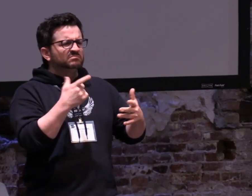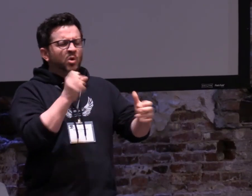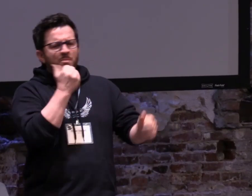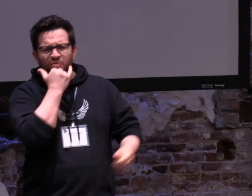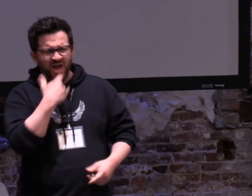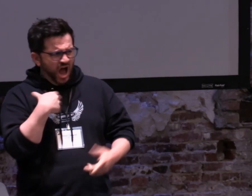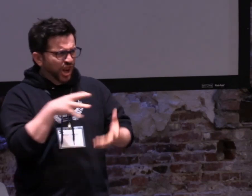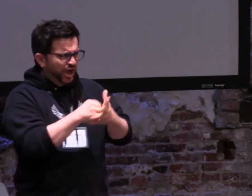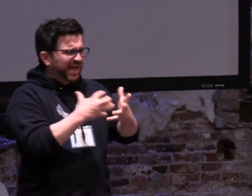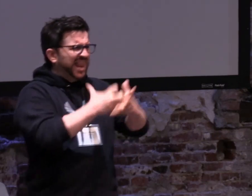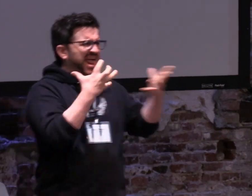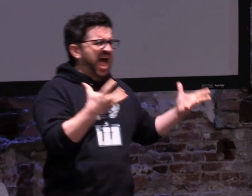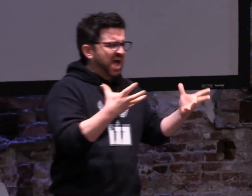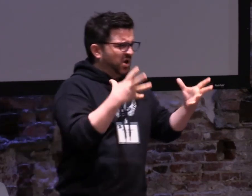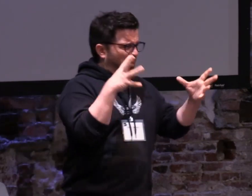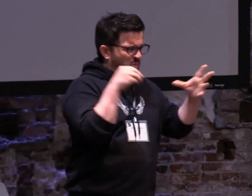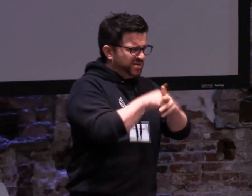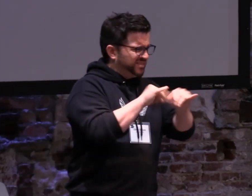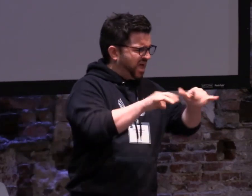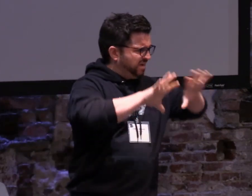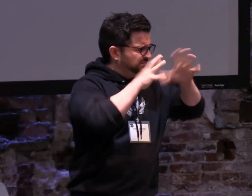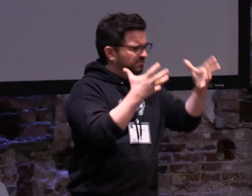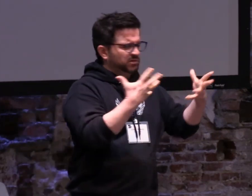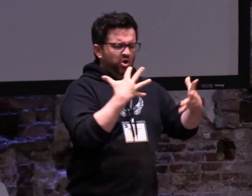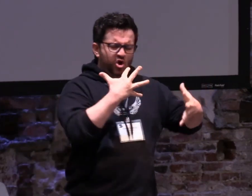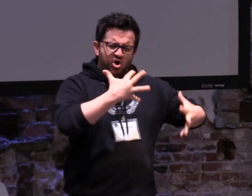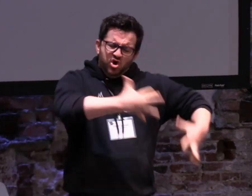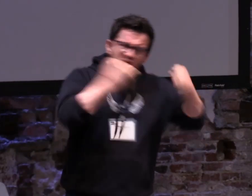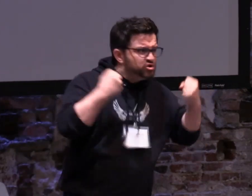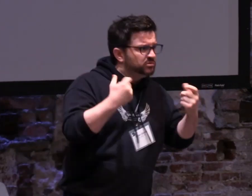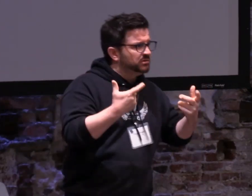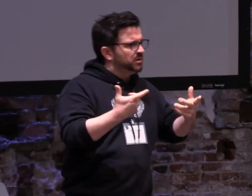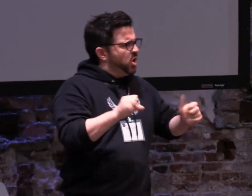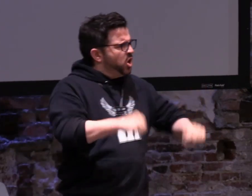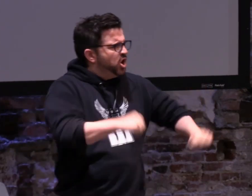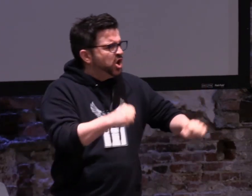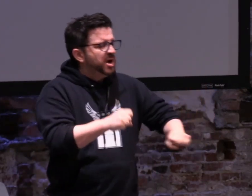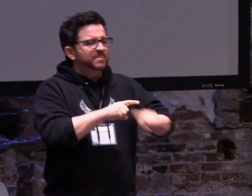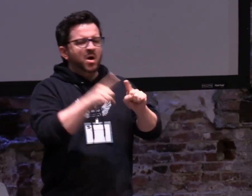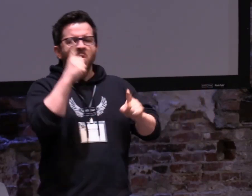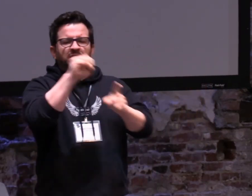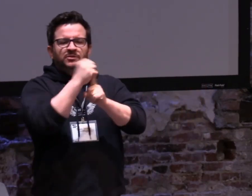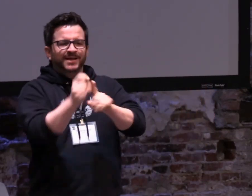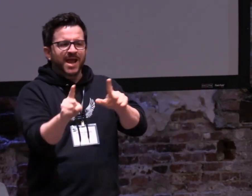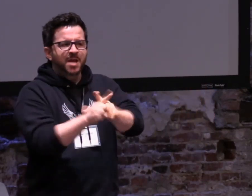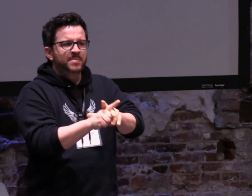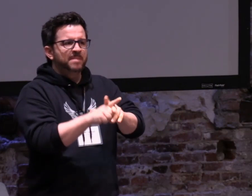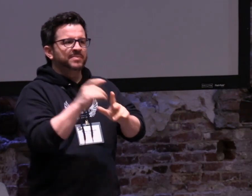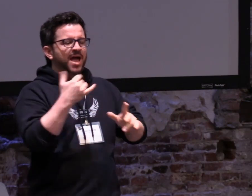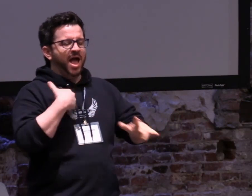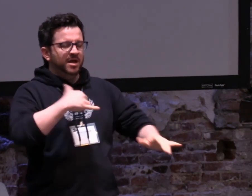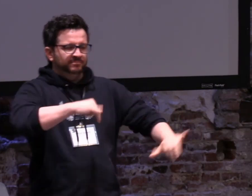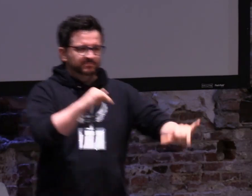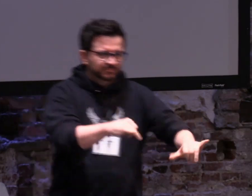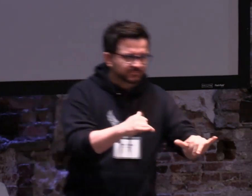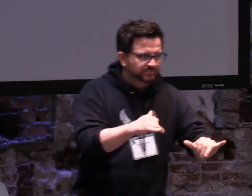So I worked with that cohort quite a bit for several weeks. It was an intensive program. And there